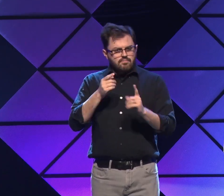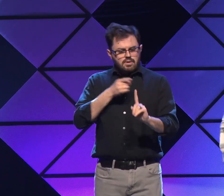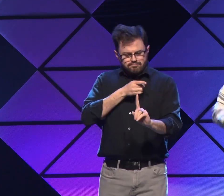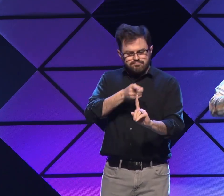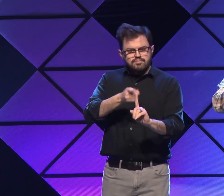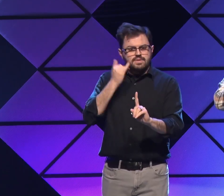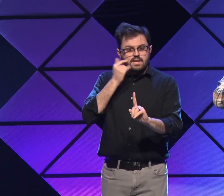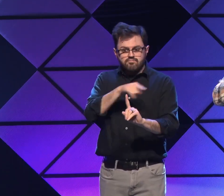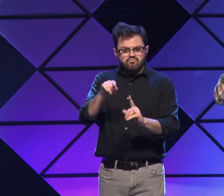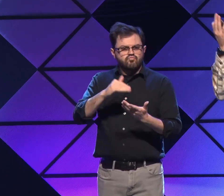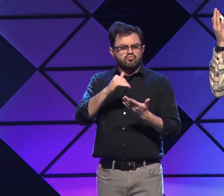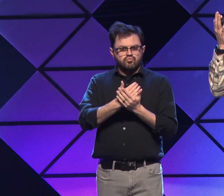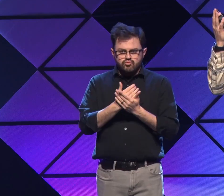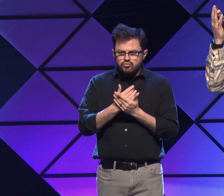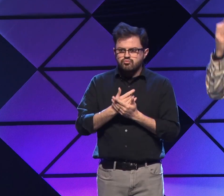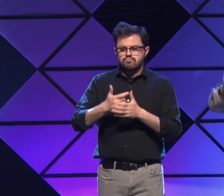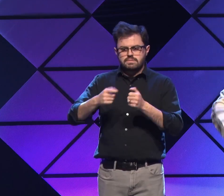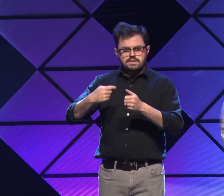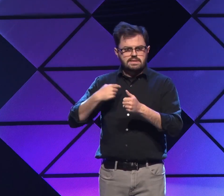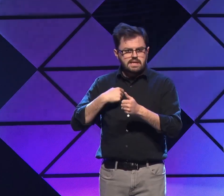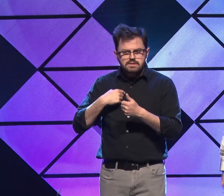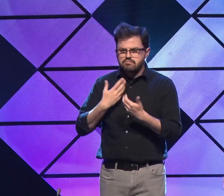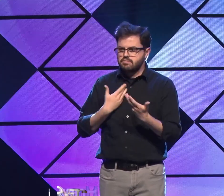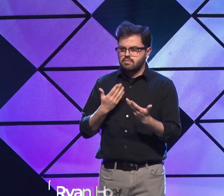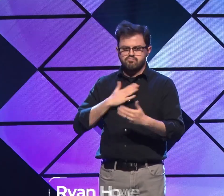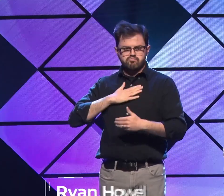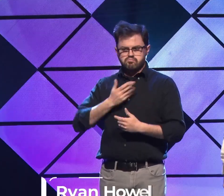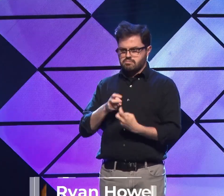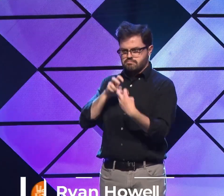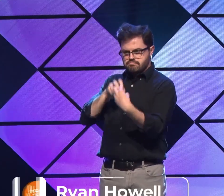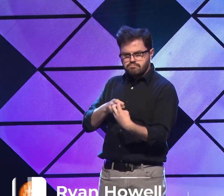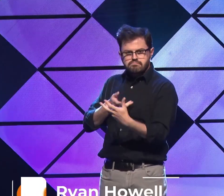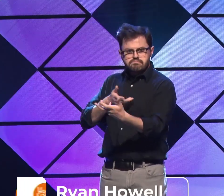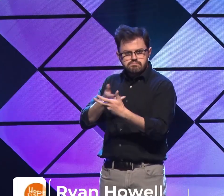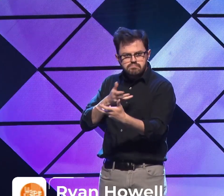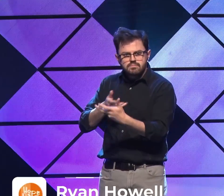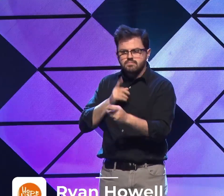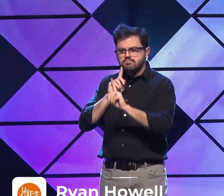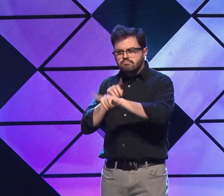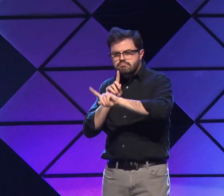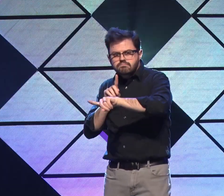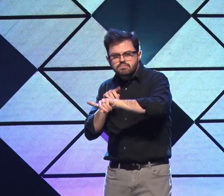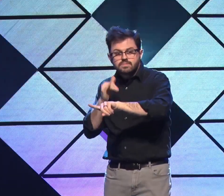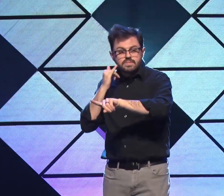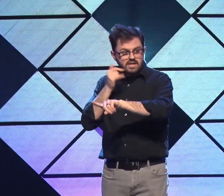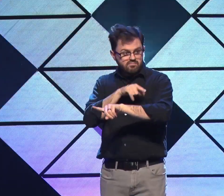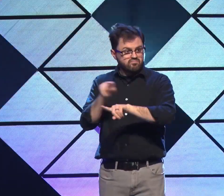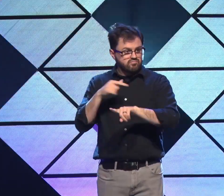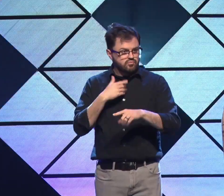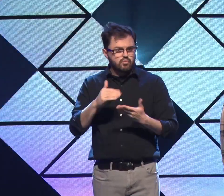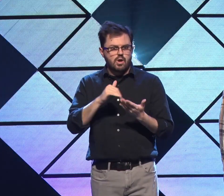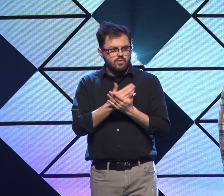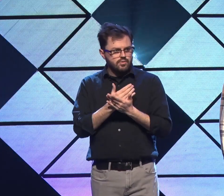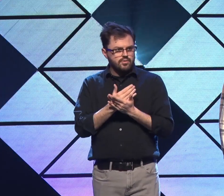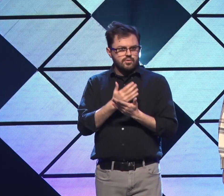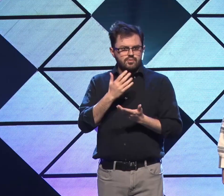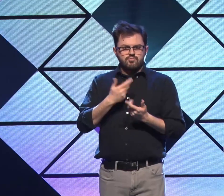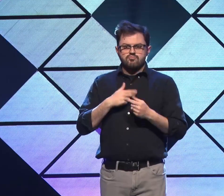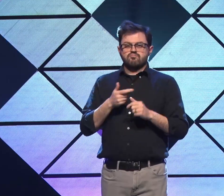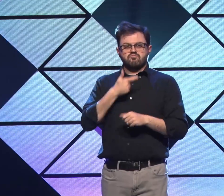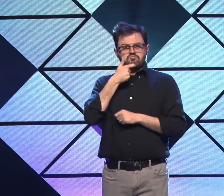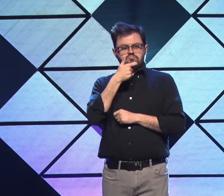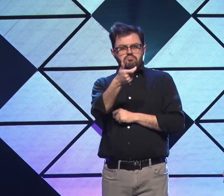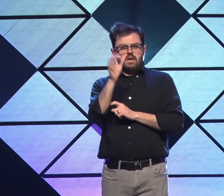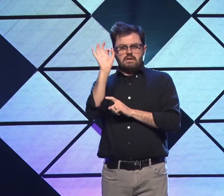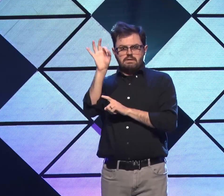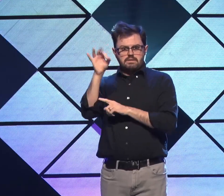I'd love to meet and answer any questions you might have. And I've got a feeling if you're a guest, you might have some questions when this is all done,